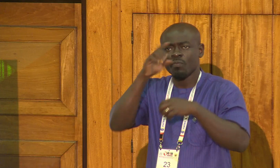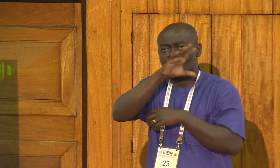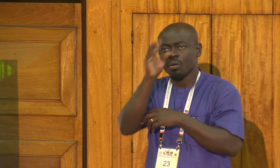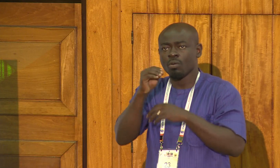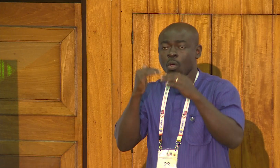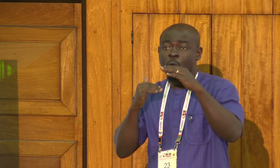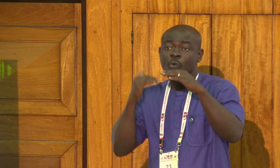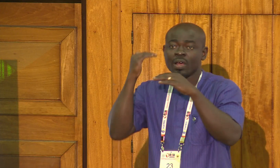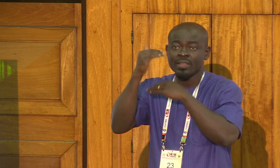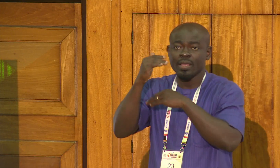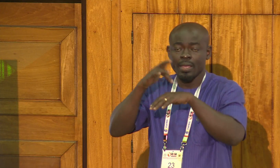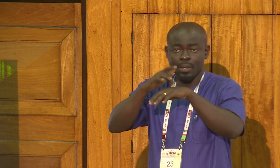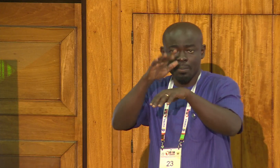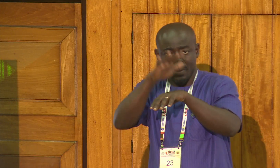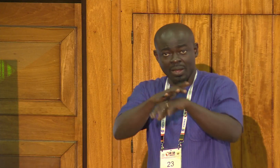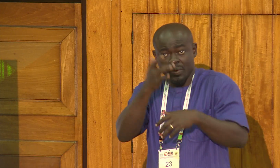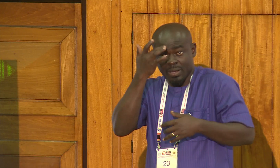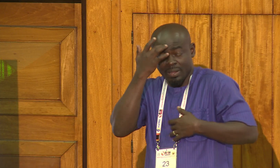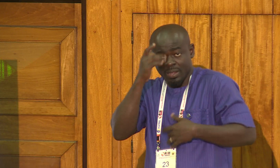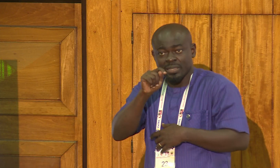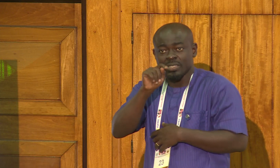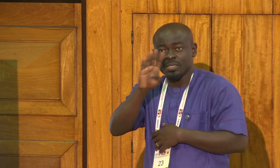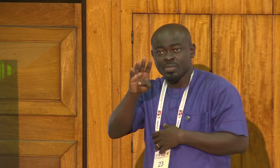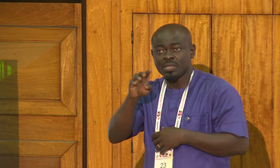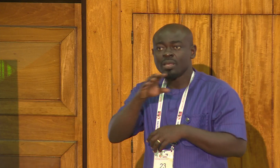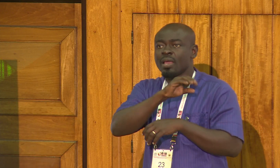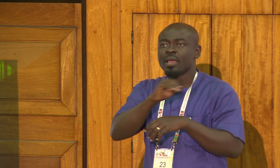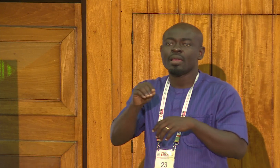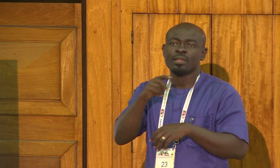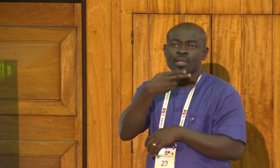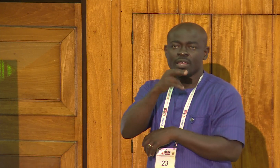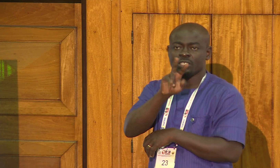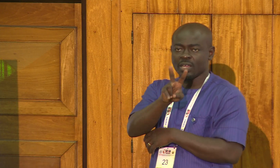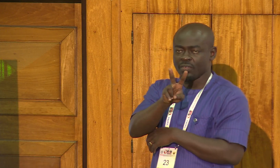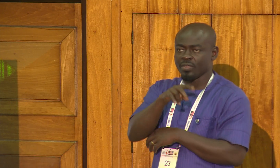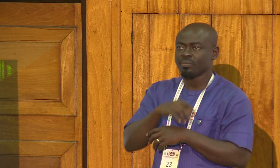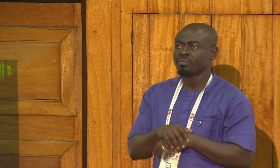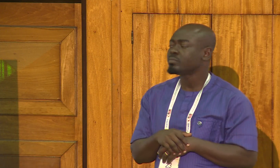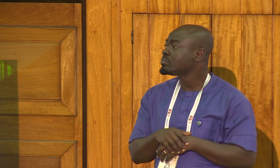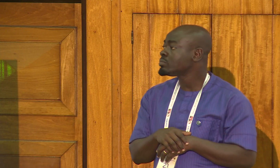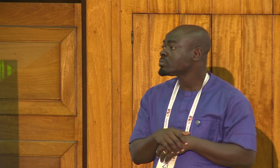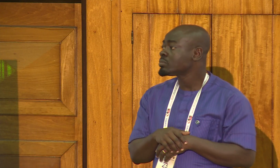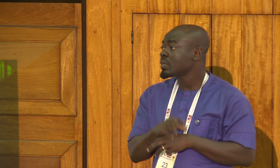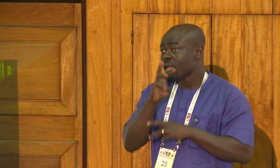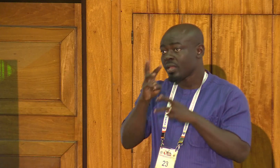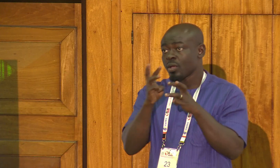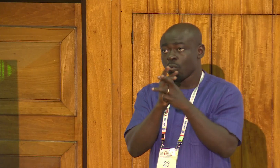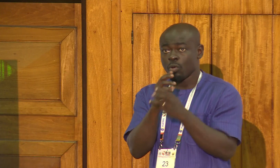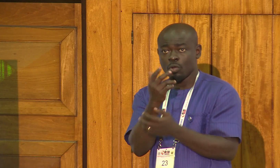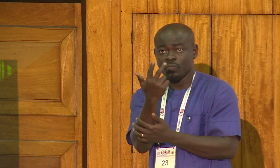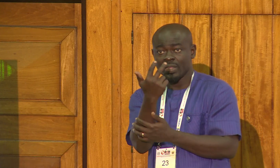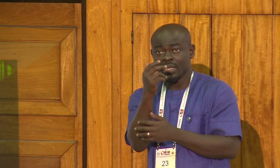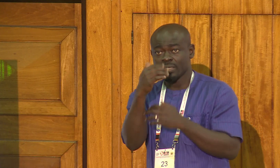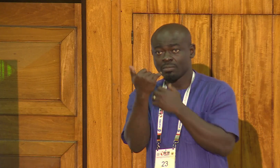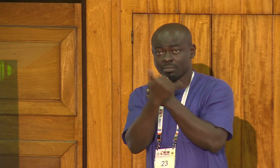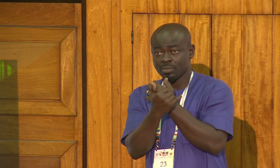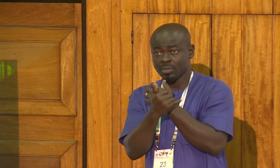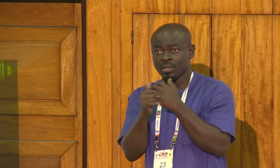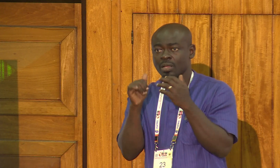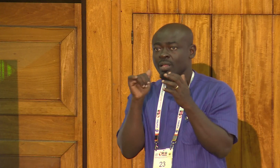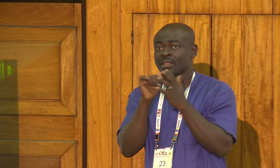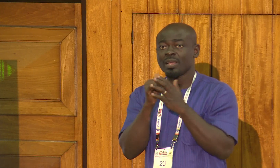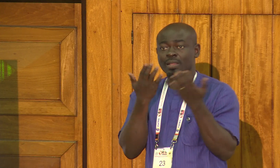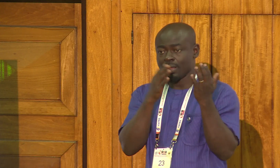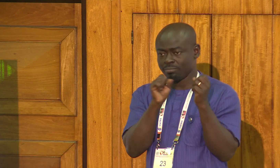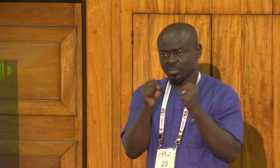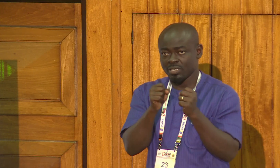overtaking malaria, TB, and HIV. And in the world, there are only 13 countries that have full system